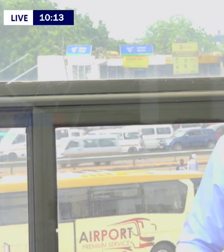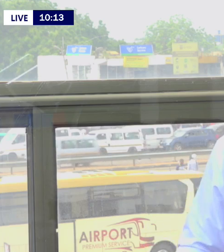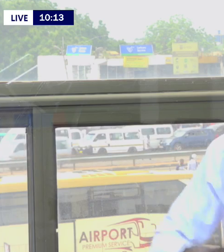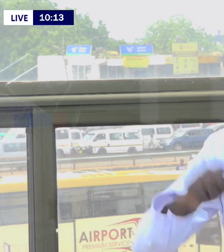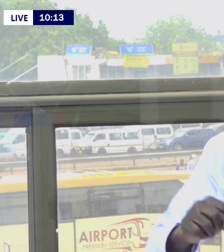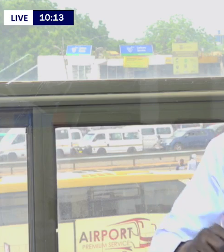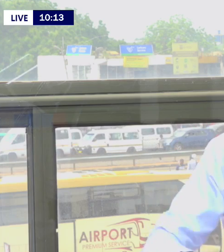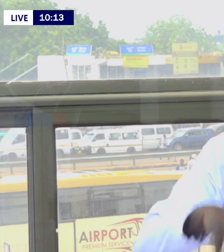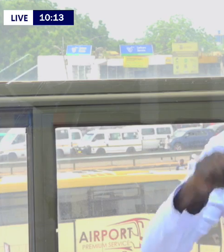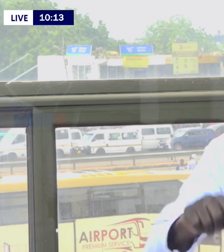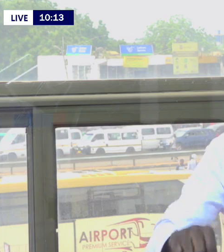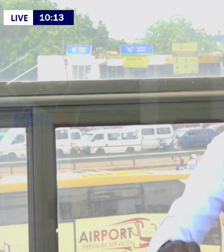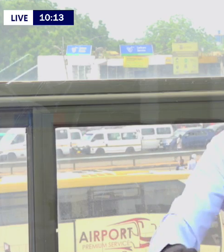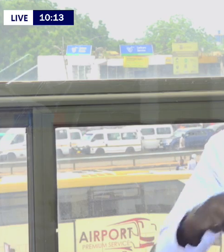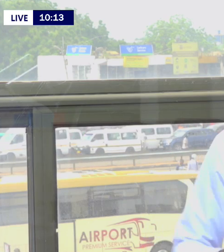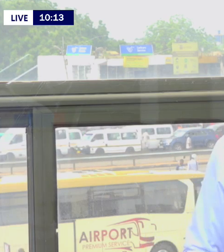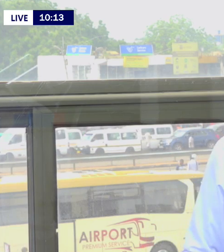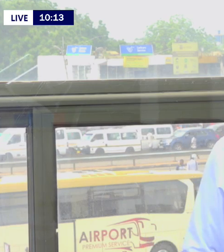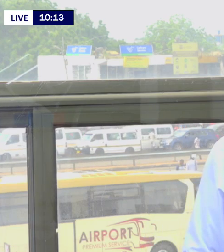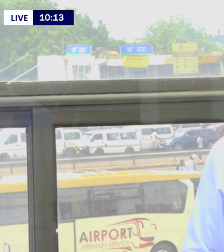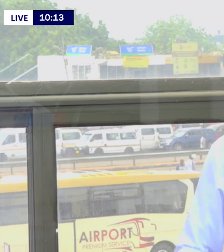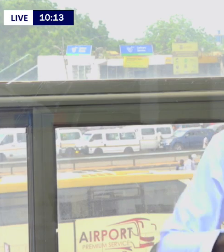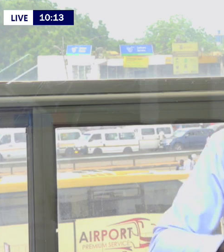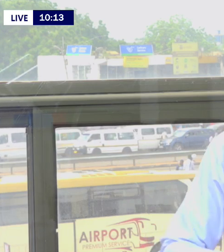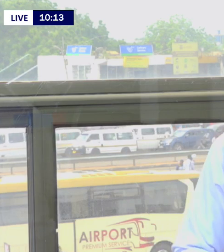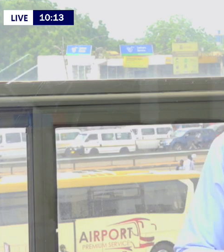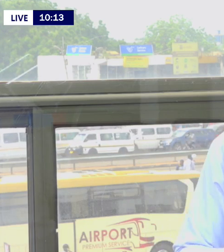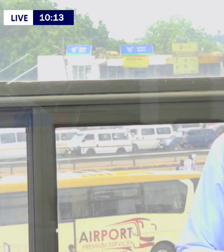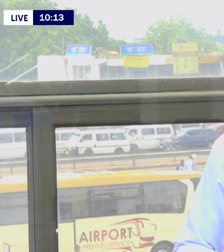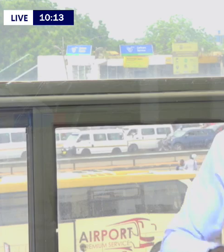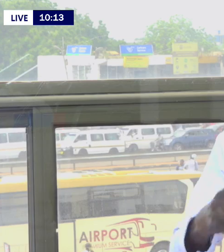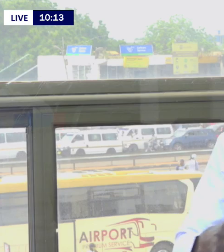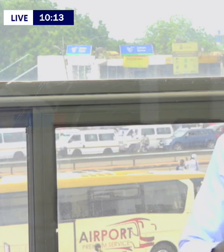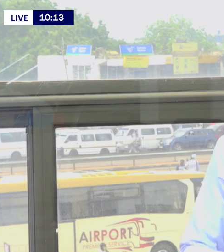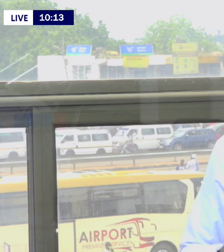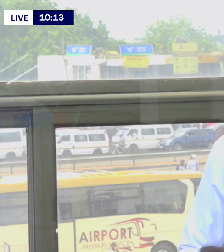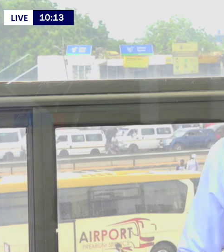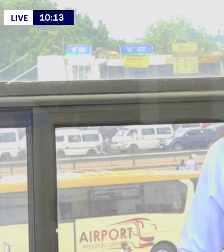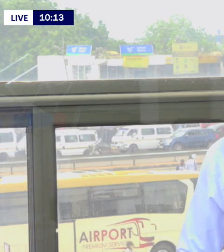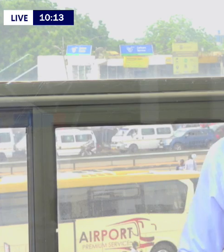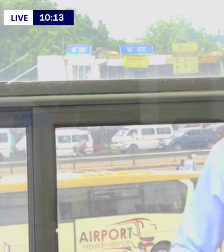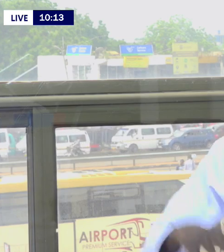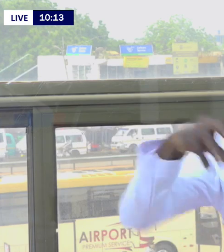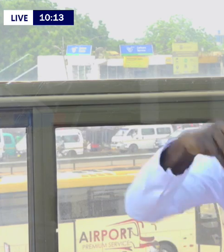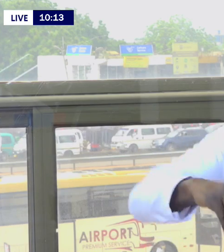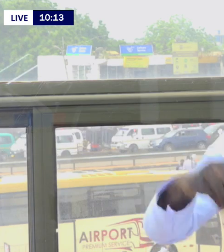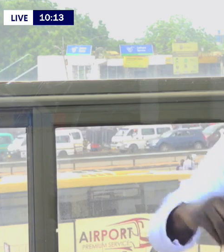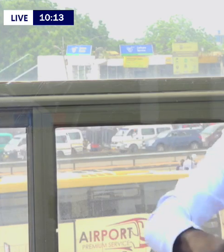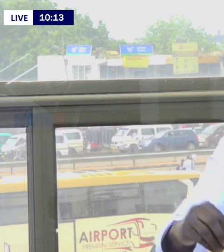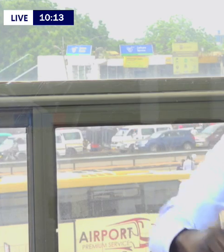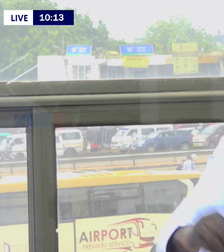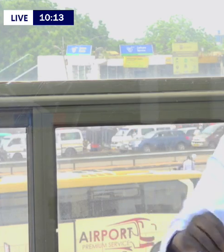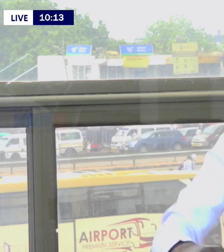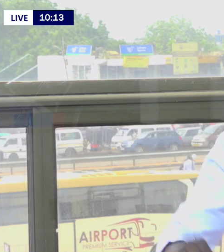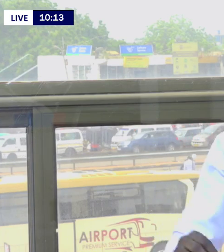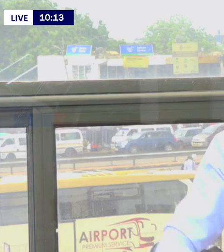say register no esese yes sana aba dia di kan EC ni say enfidie na ye di ye adwuma no enfidie na an